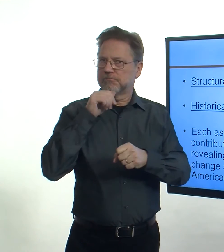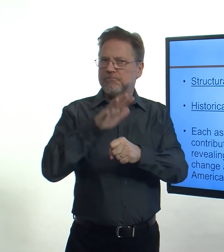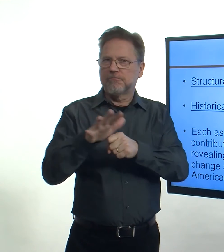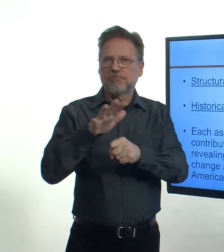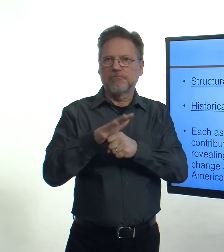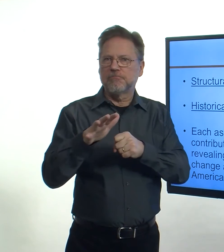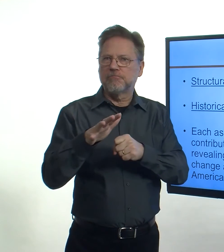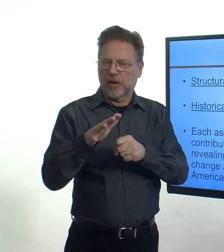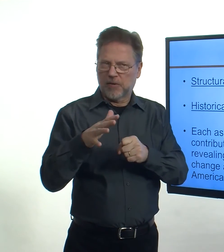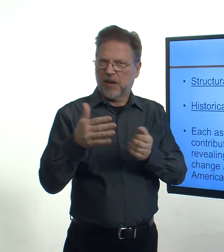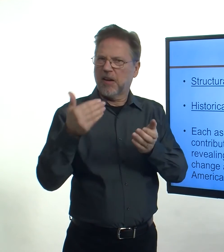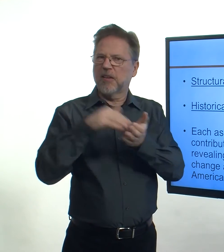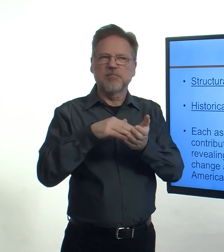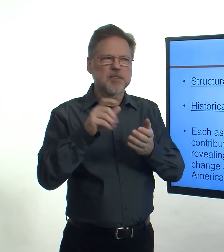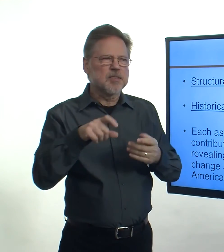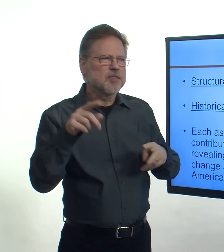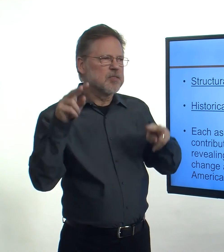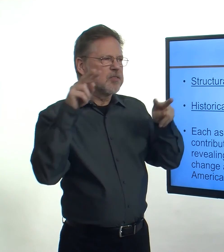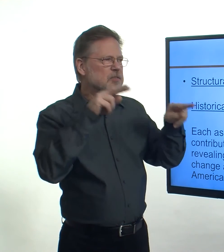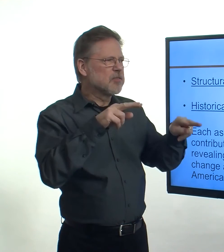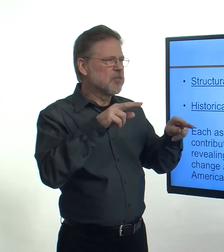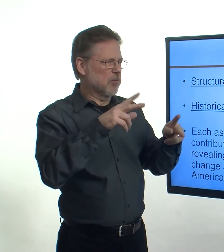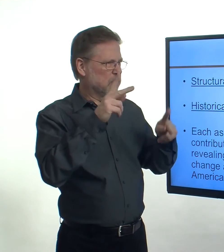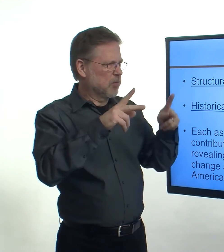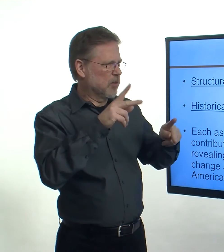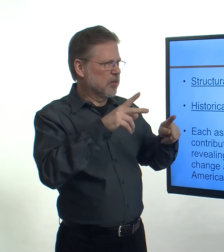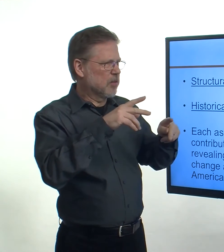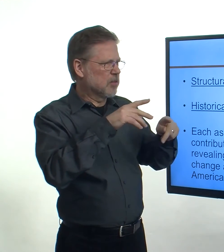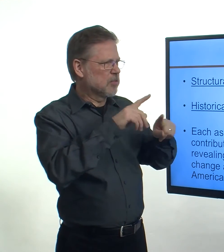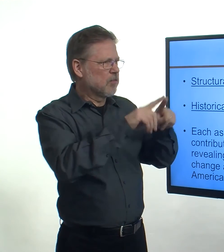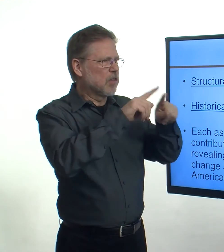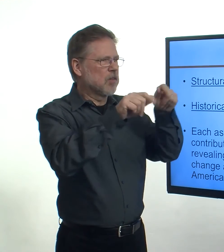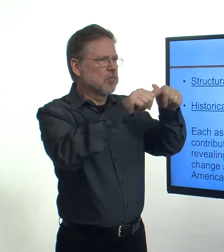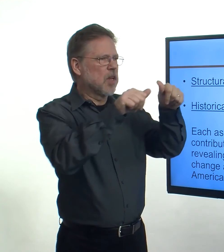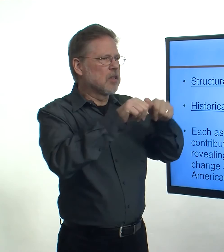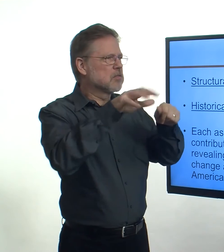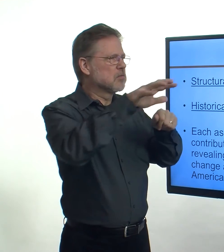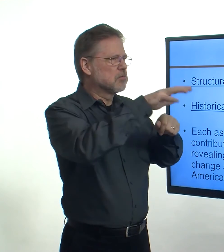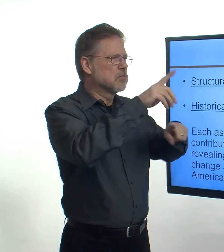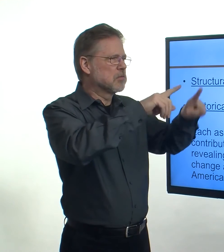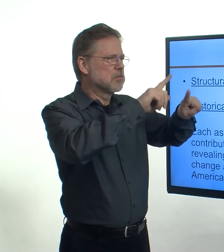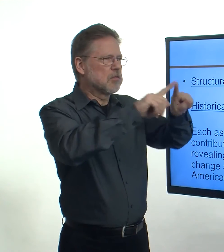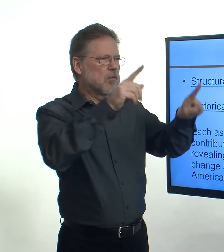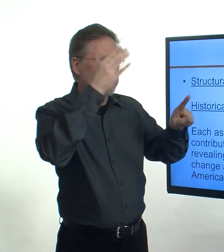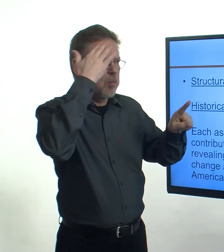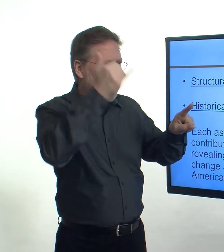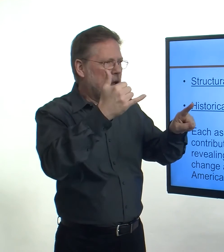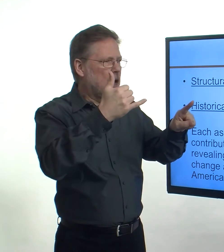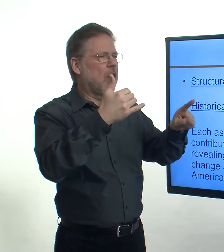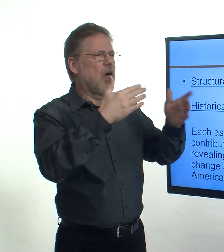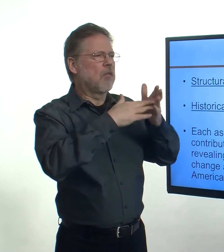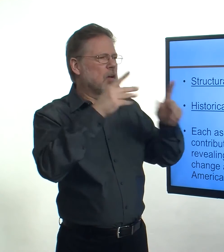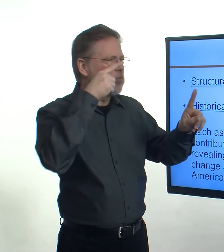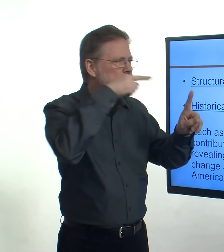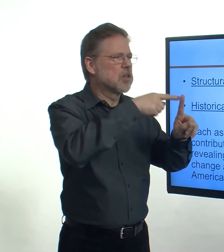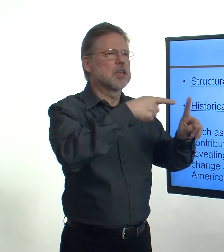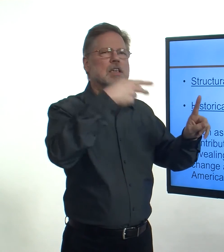to understand why people in different places signed differently. Differences are tied to the history of a